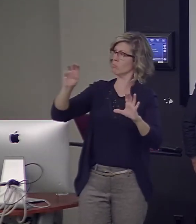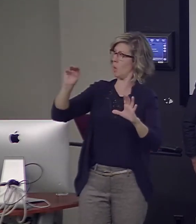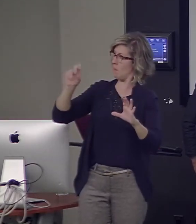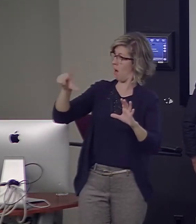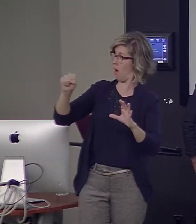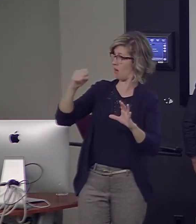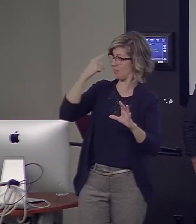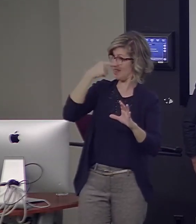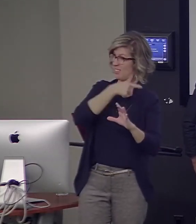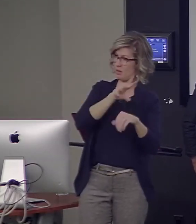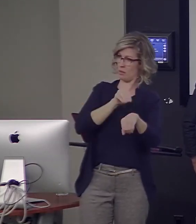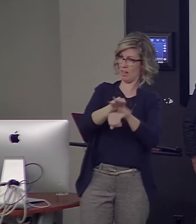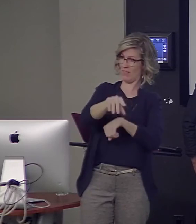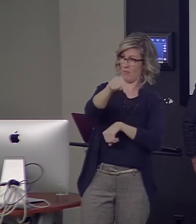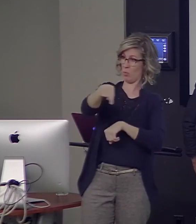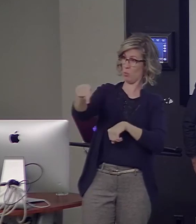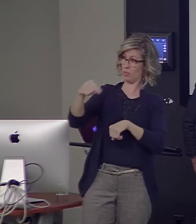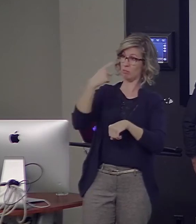in